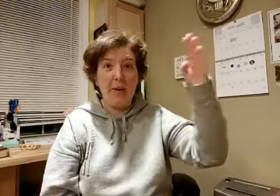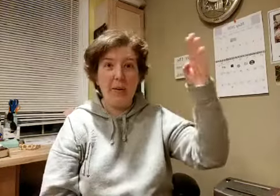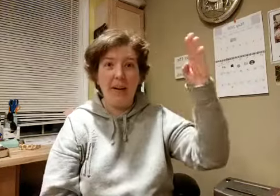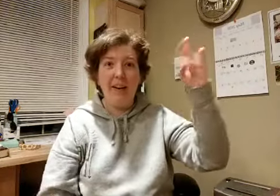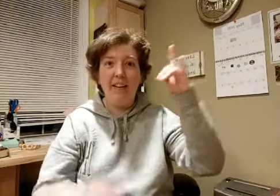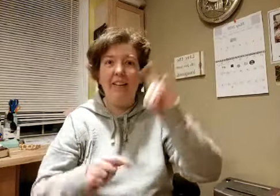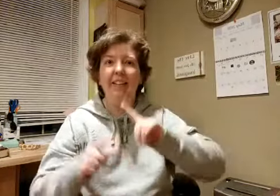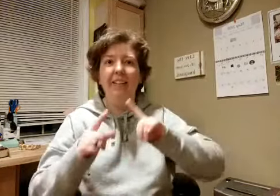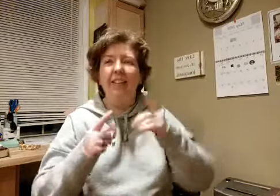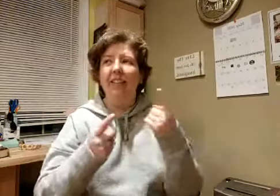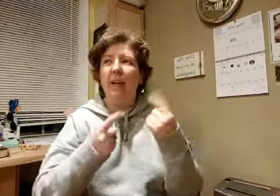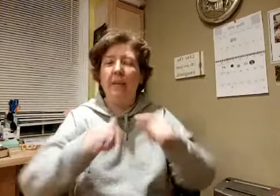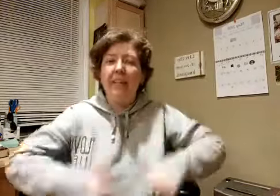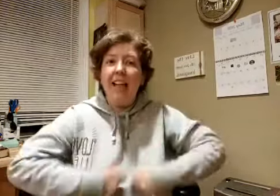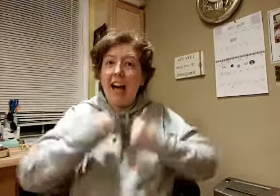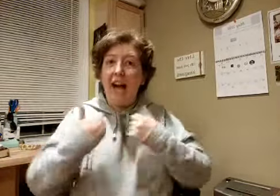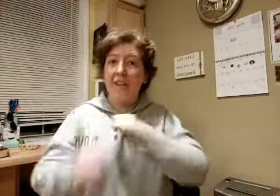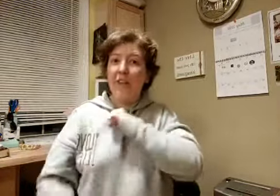Hello, coming live,